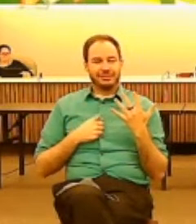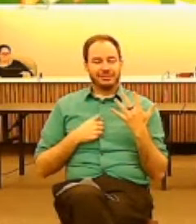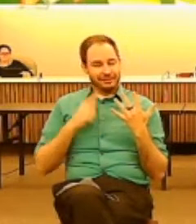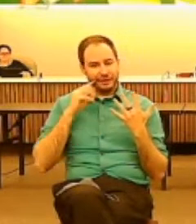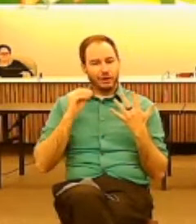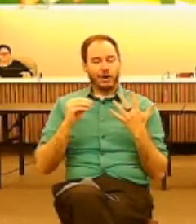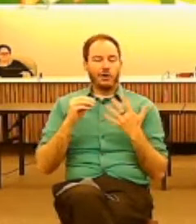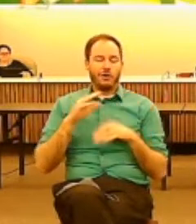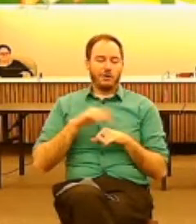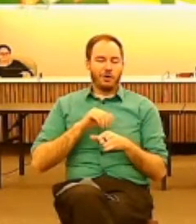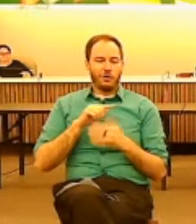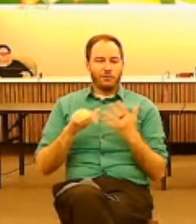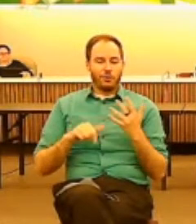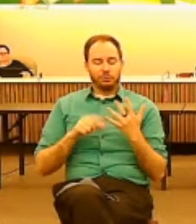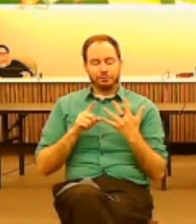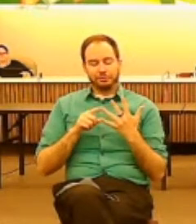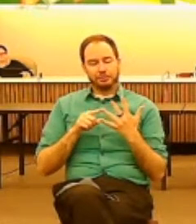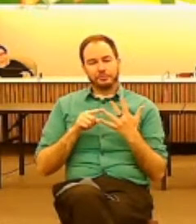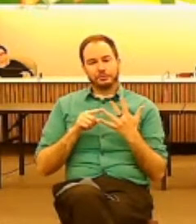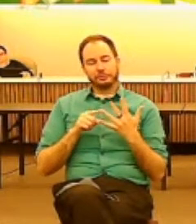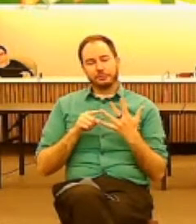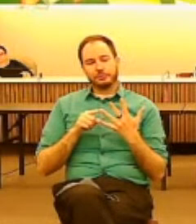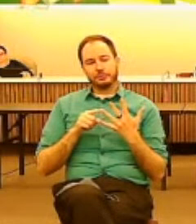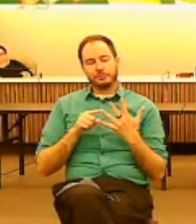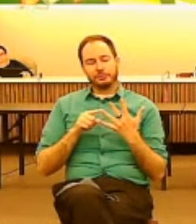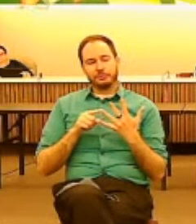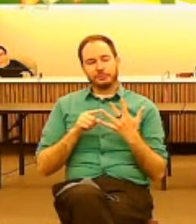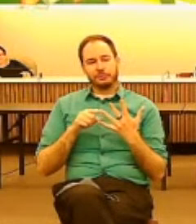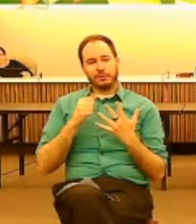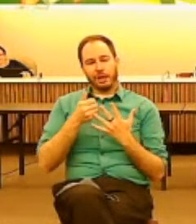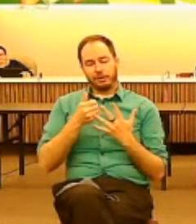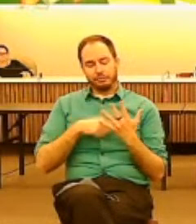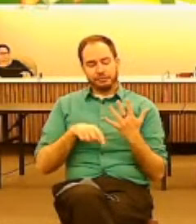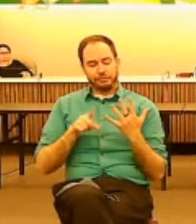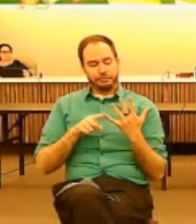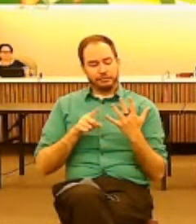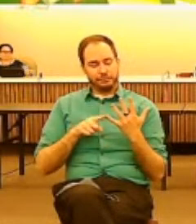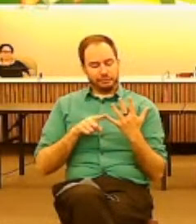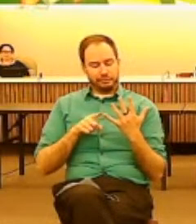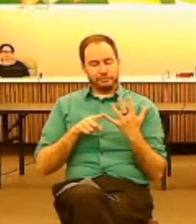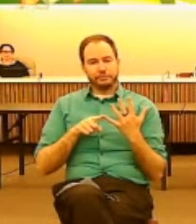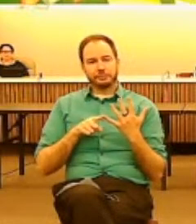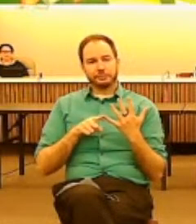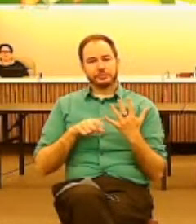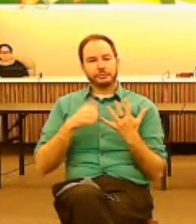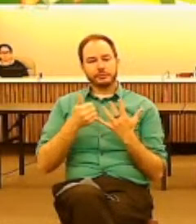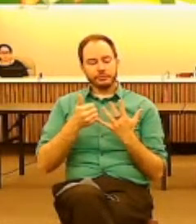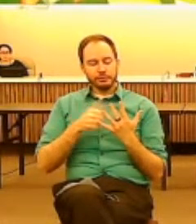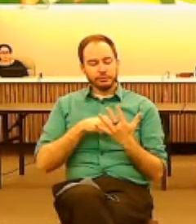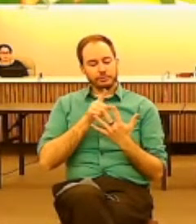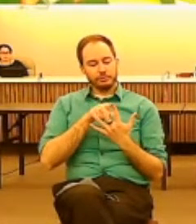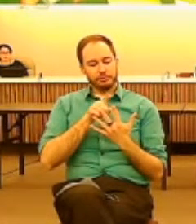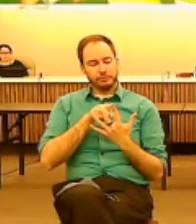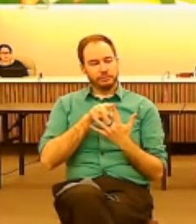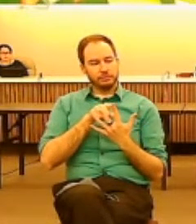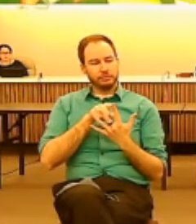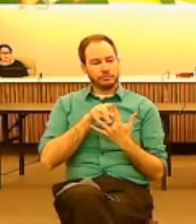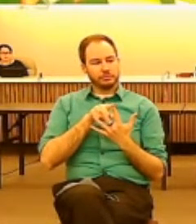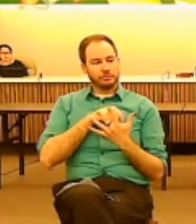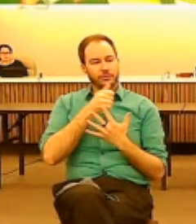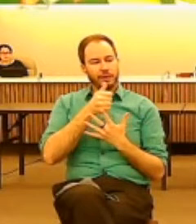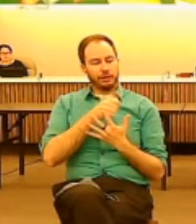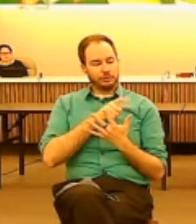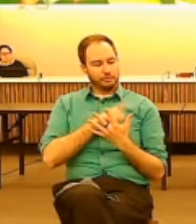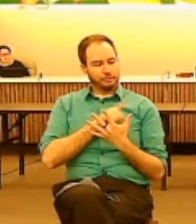Hearing none, please call the roll. Councilmember Sobranic, Aye. Councilmember Bolsner, Aye. Councilmember